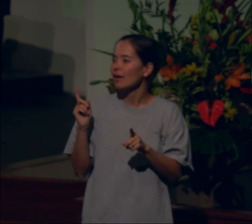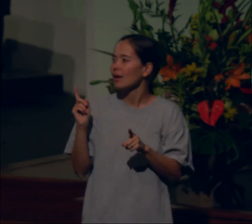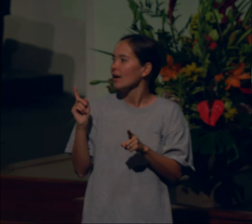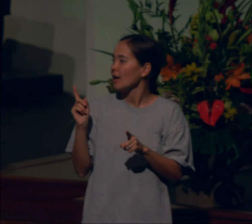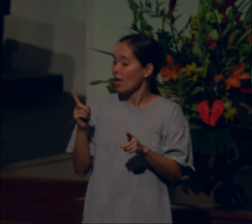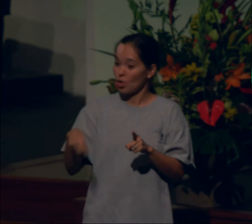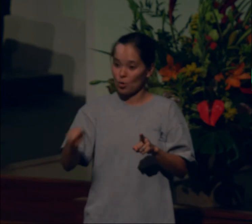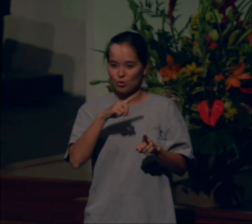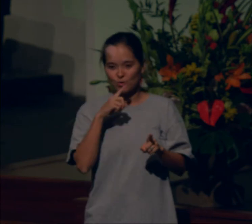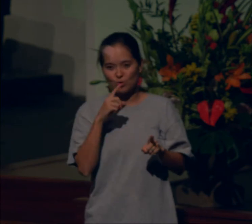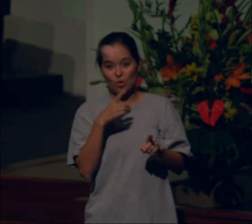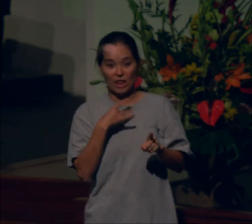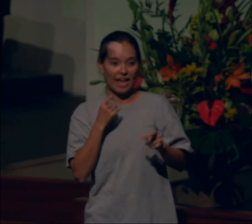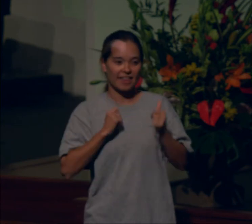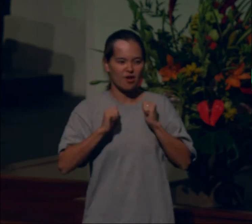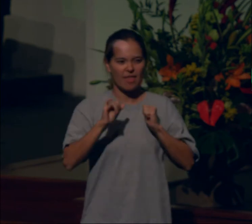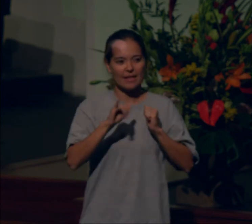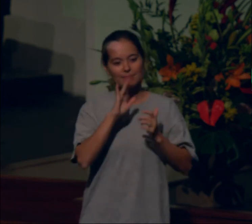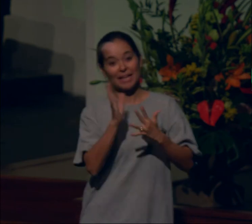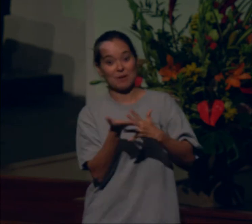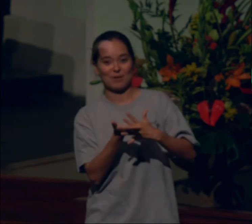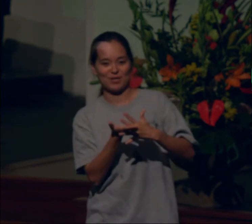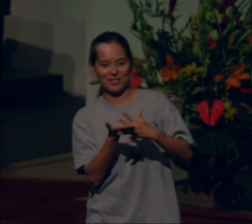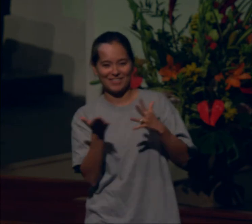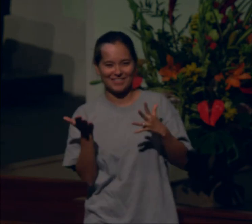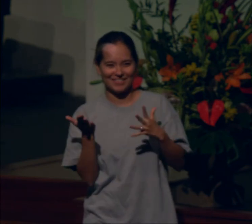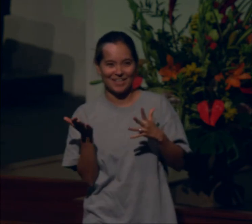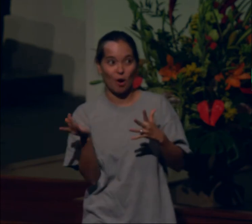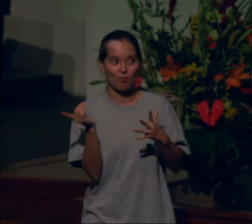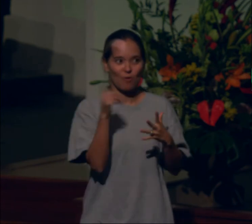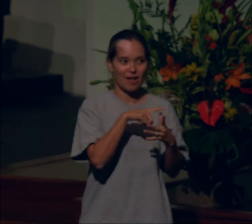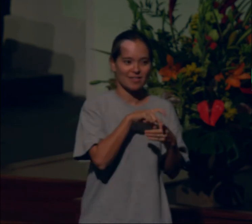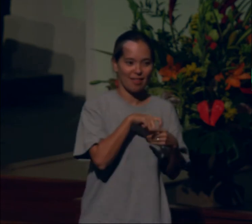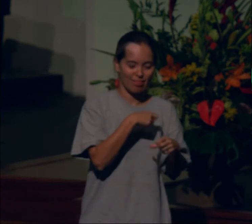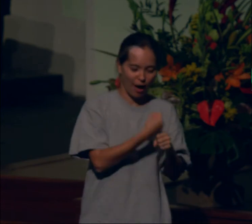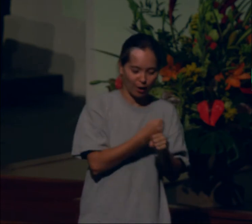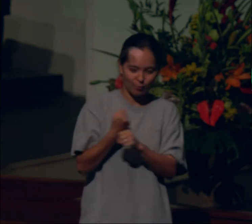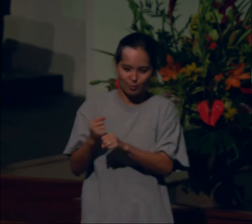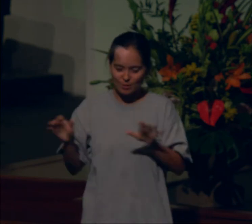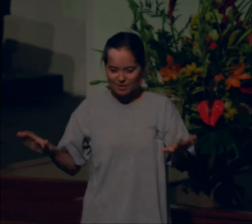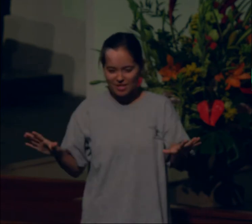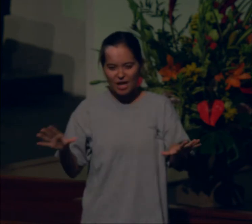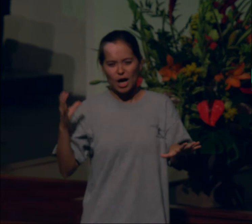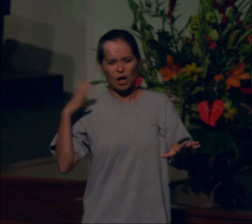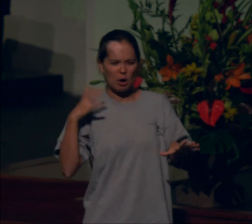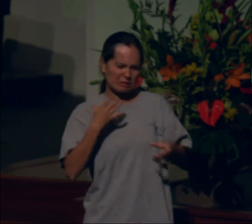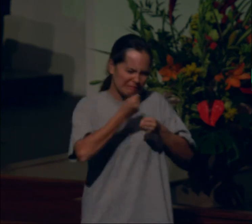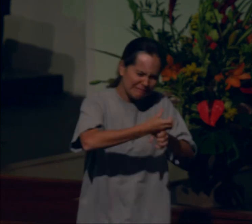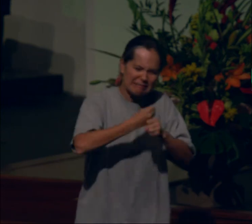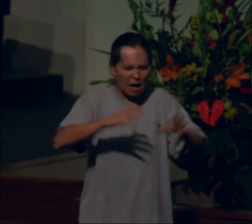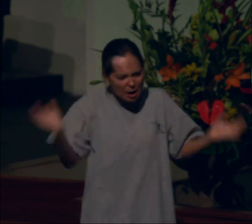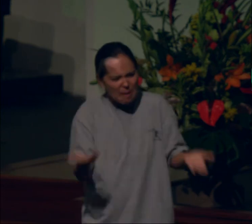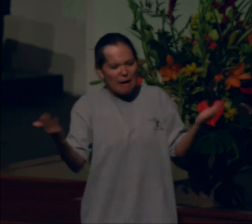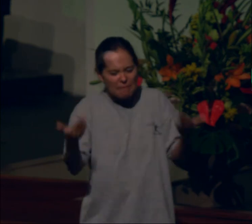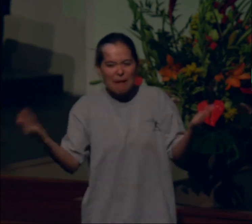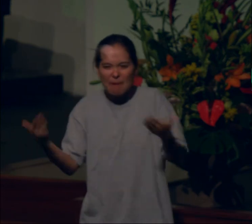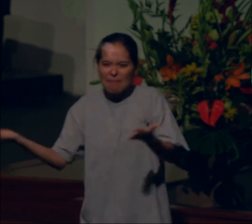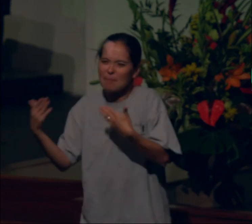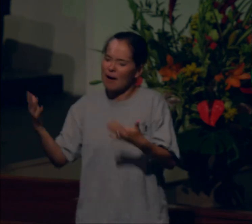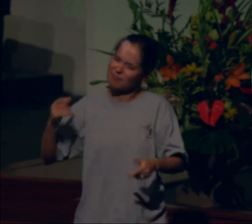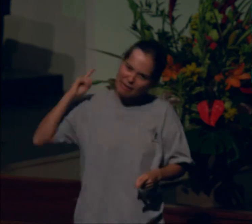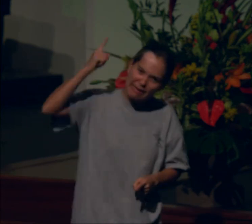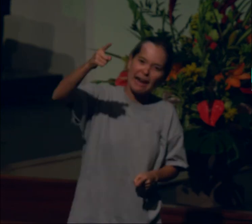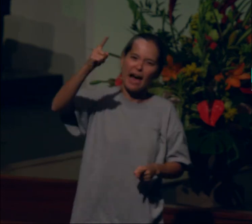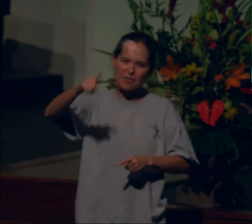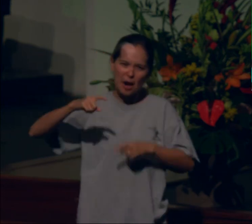for those of you who like theater, it's intermission. And they run to the locker rooms, and the coaches yell and holler, get fired up, get up